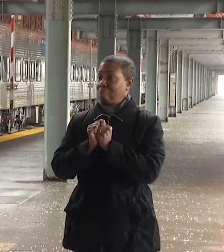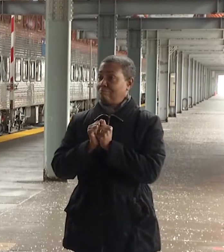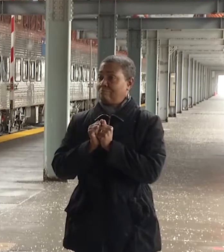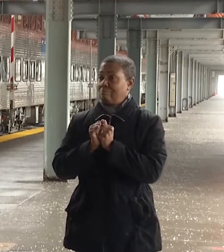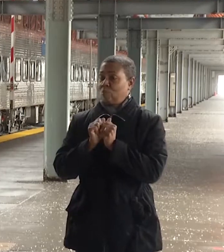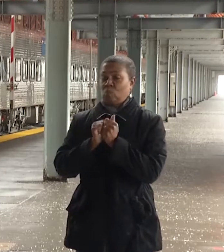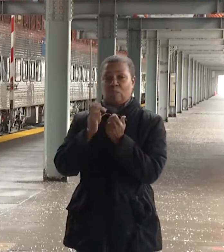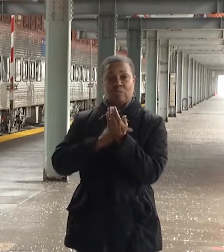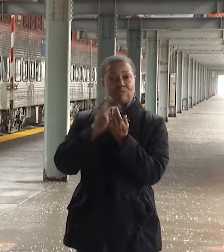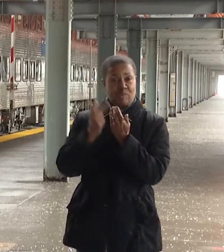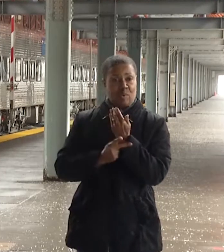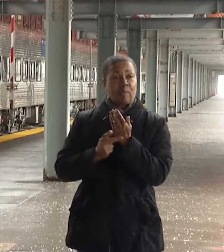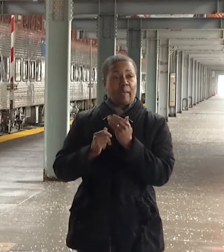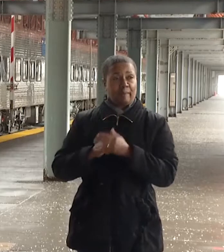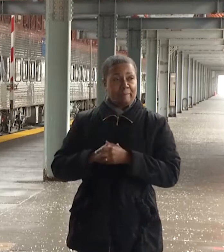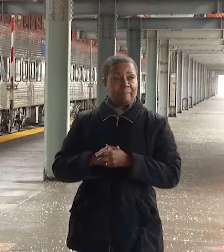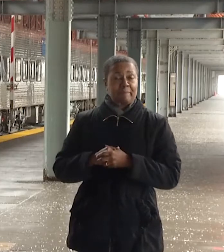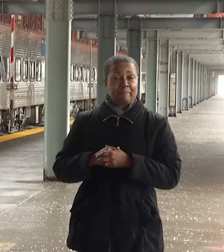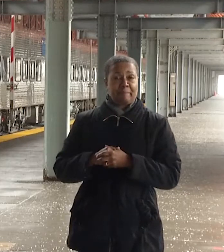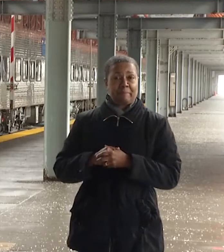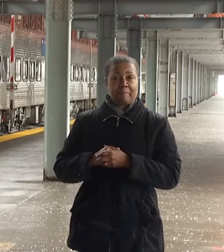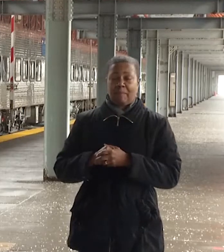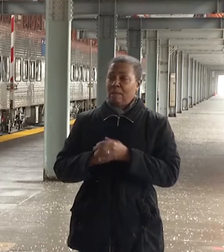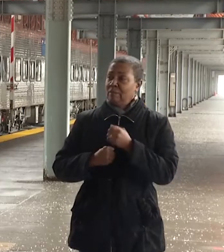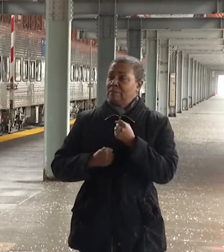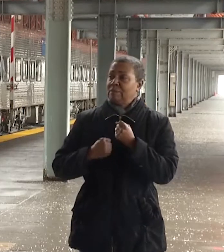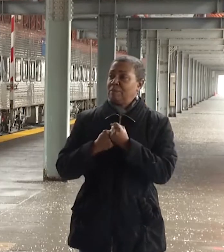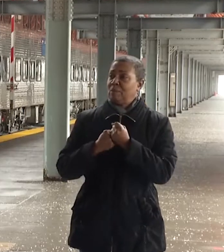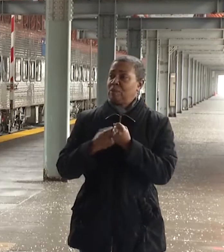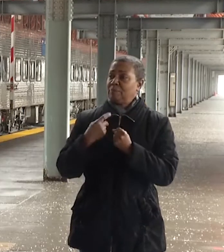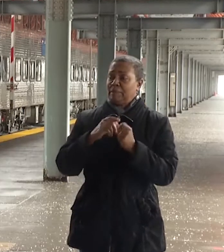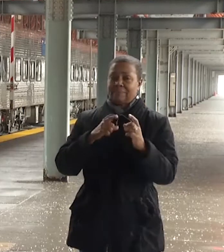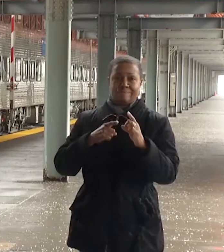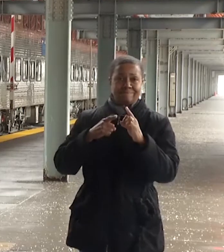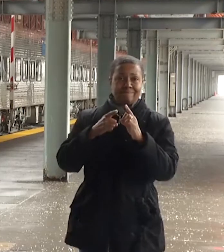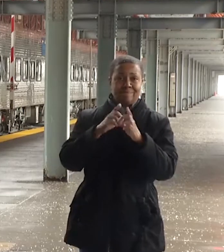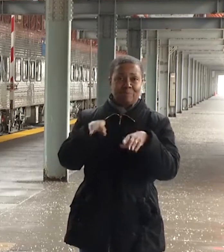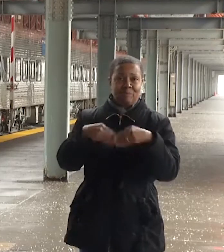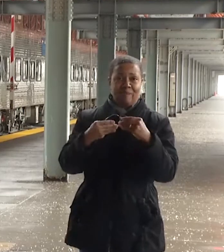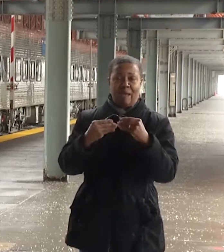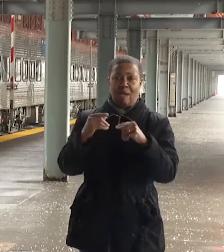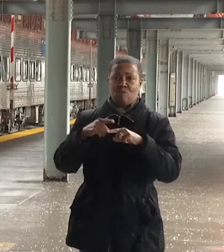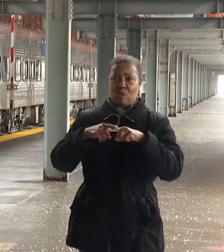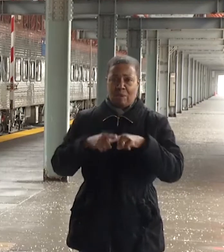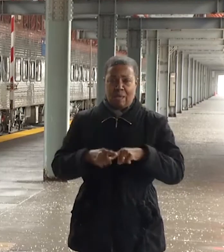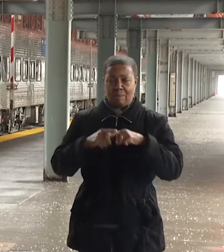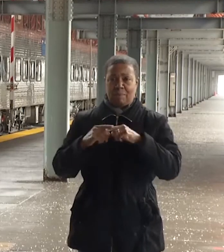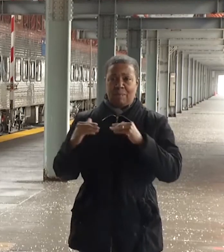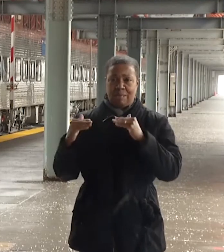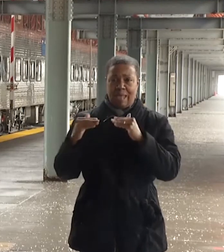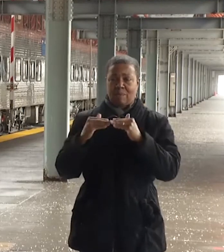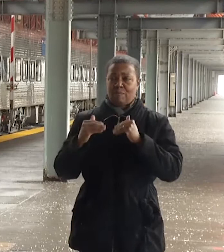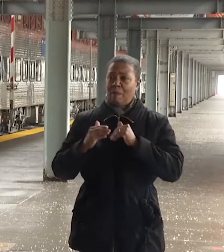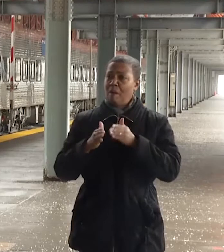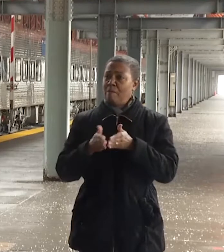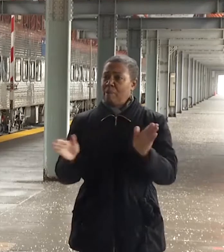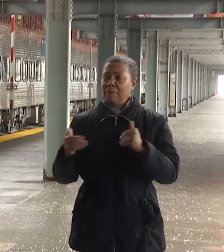with this program supports PACE's mission to provide reliable and equitable public